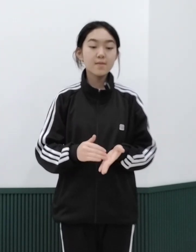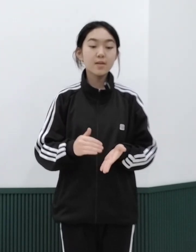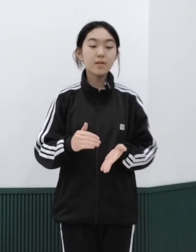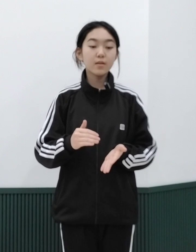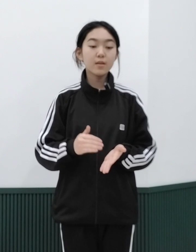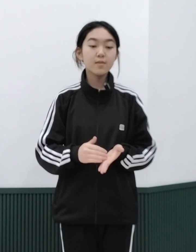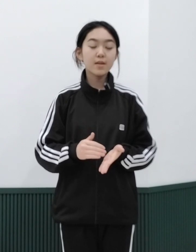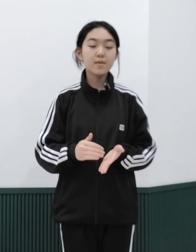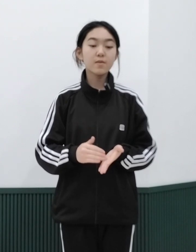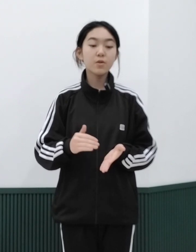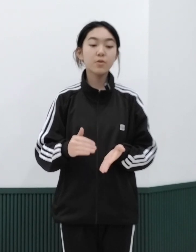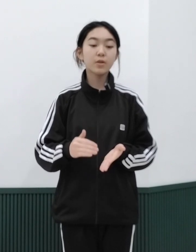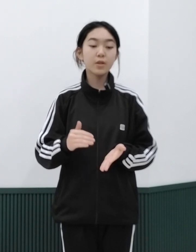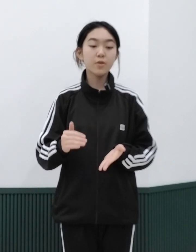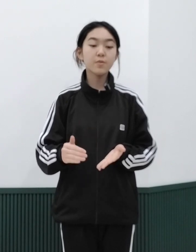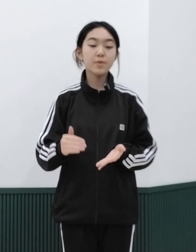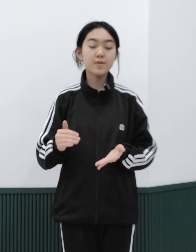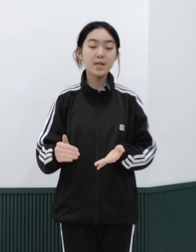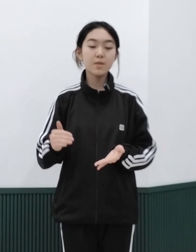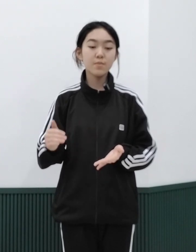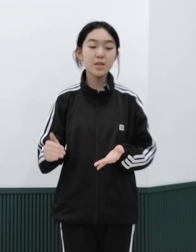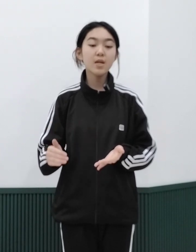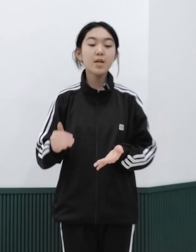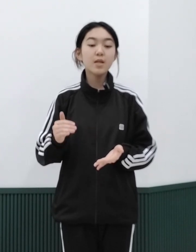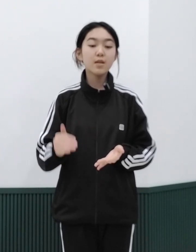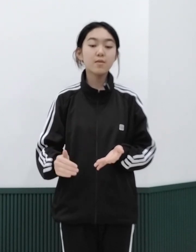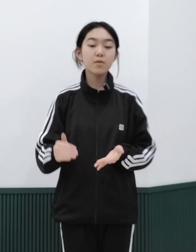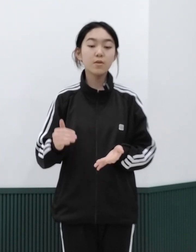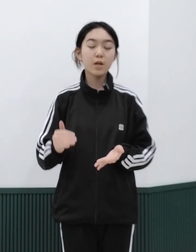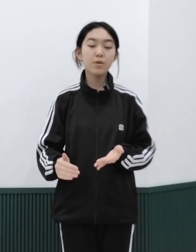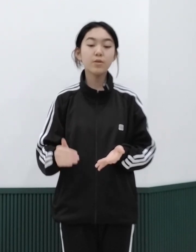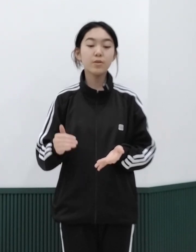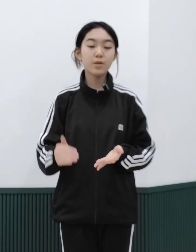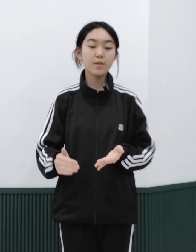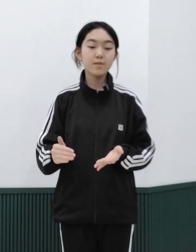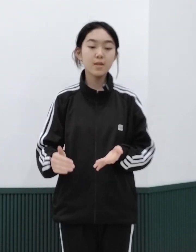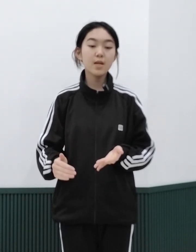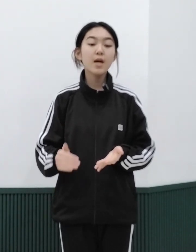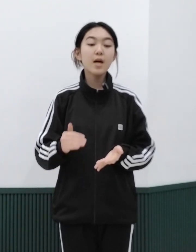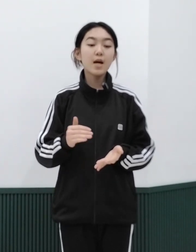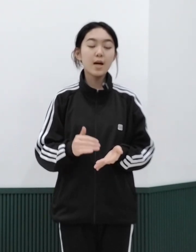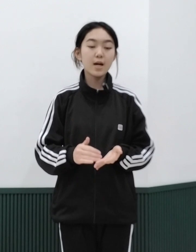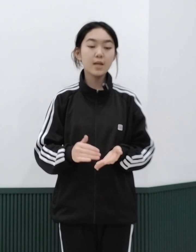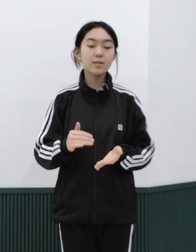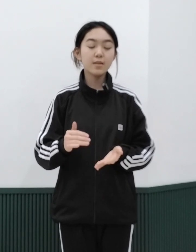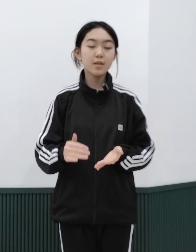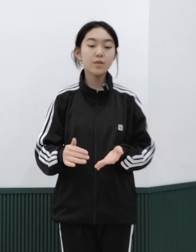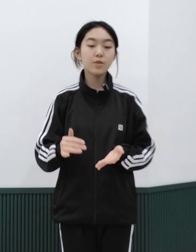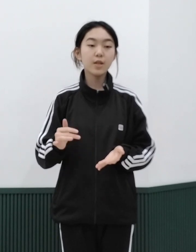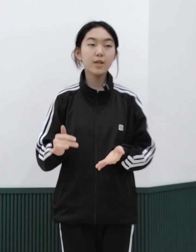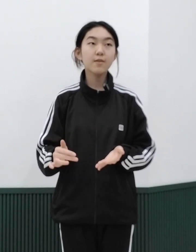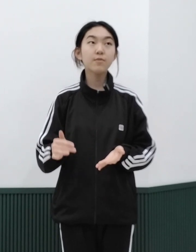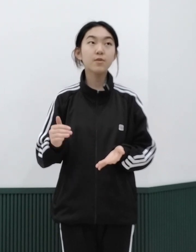so close beside me. He's a coward you can't see. I think shame to